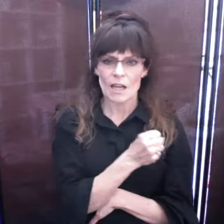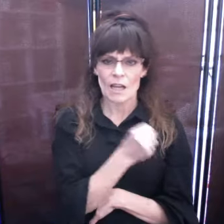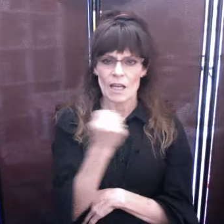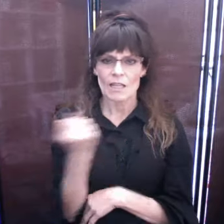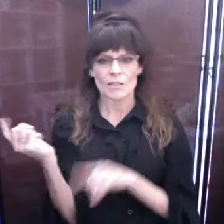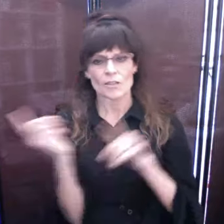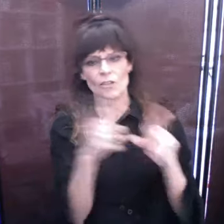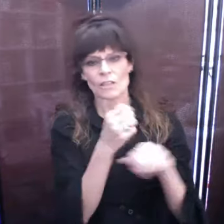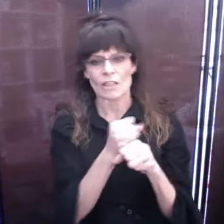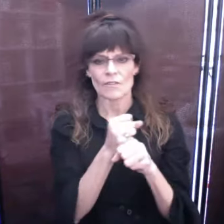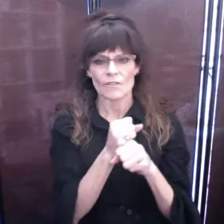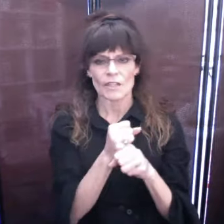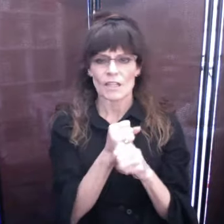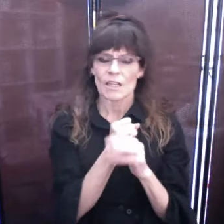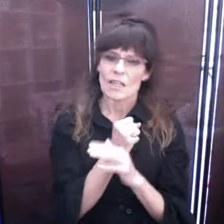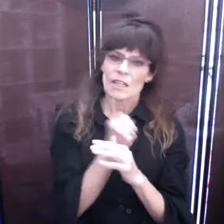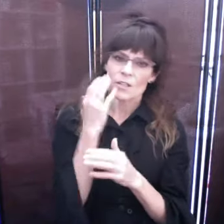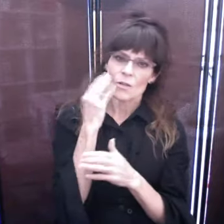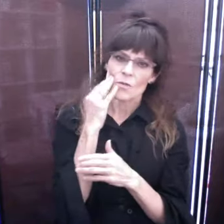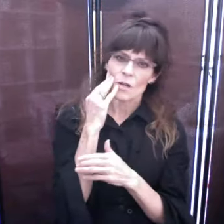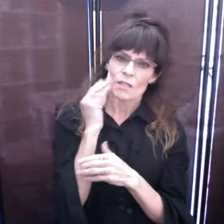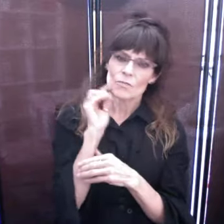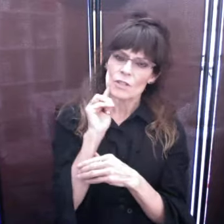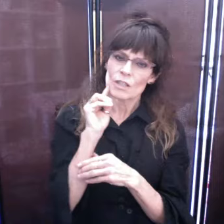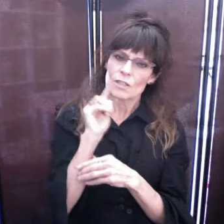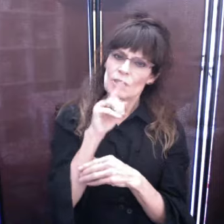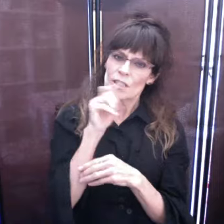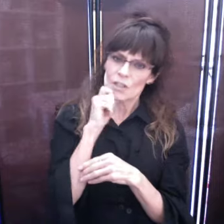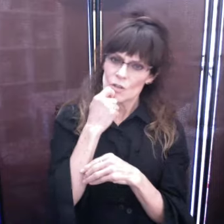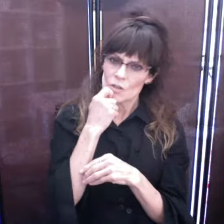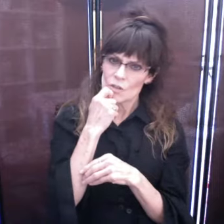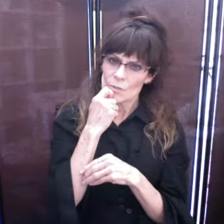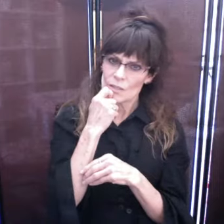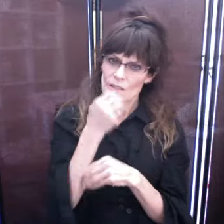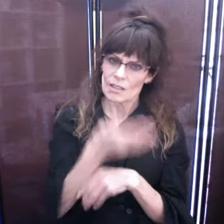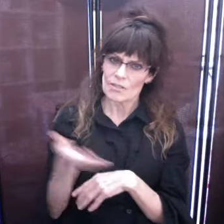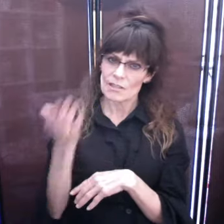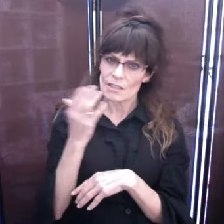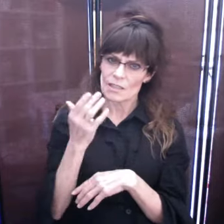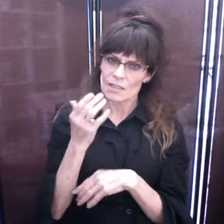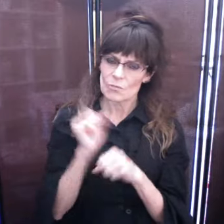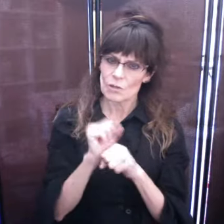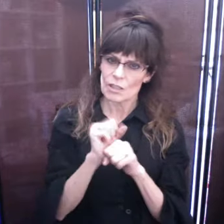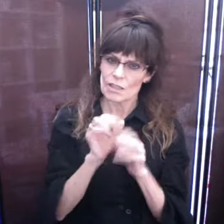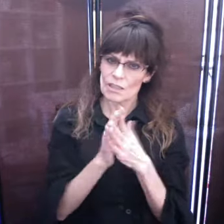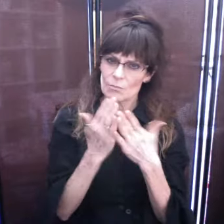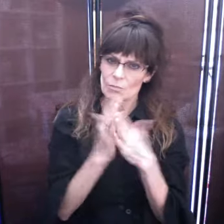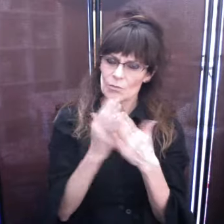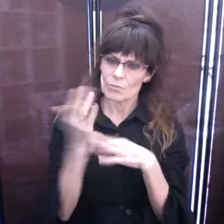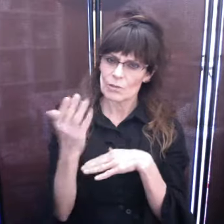and say, hey, you know what? Pretty cool, man. But there's this body of work in this blue book. It's something I subscribe to. It changed